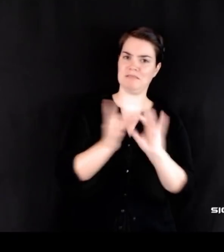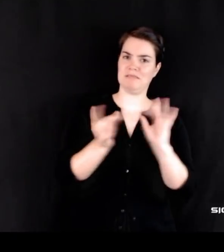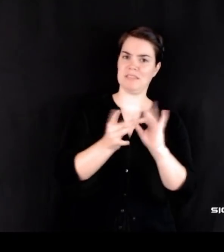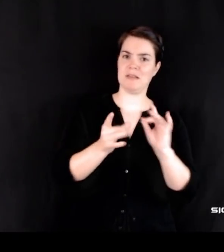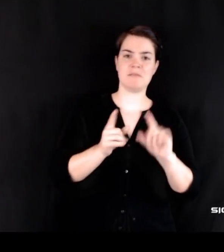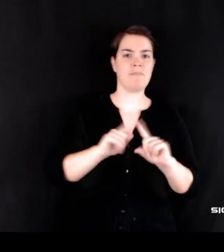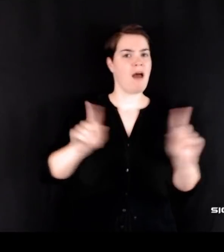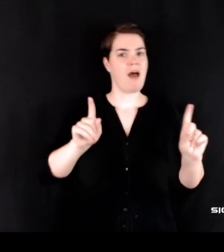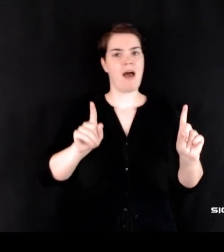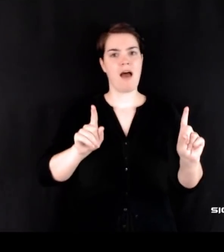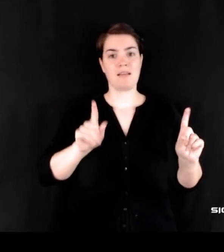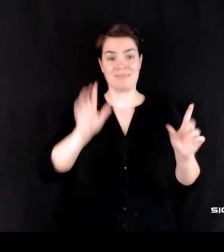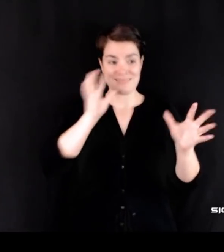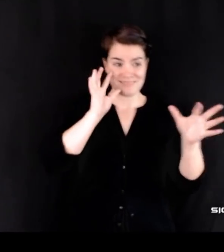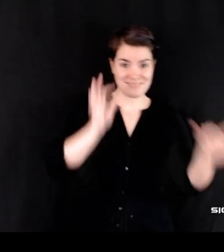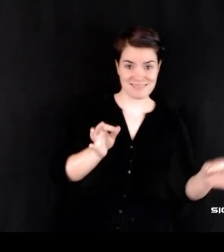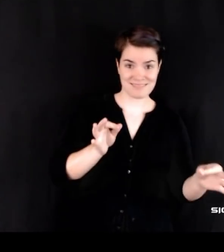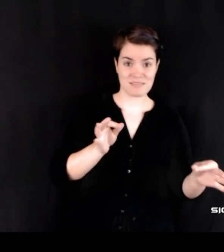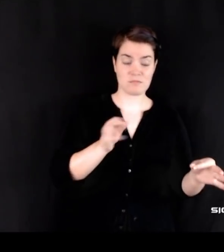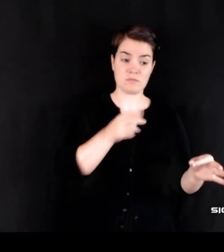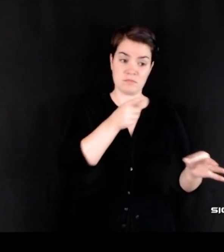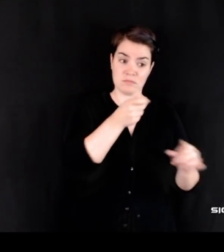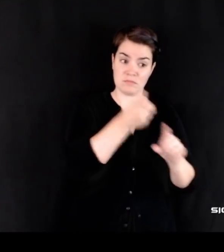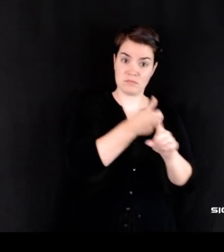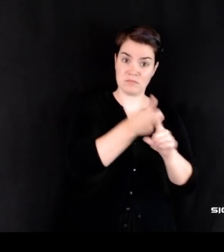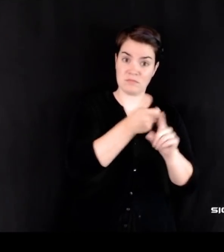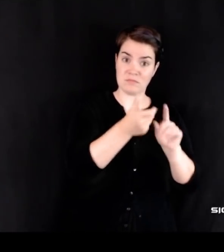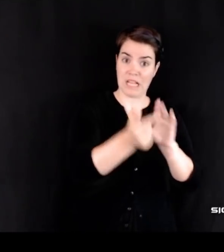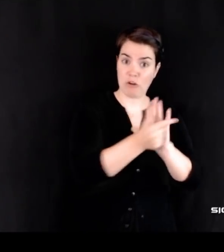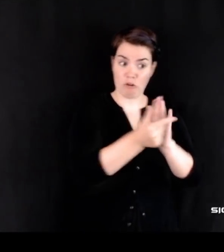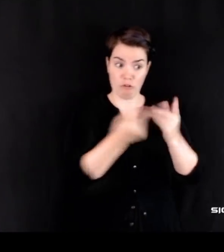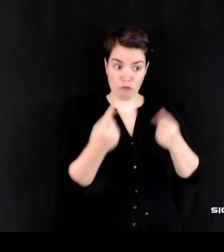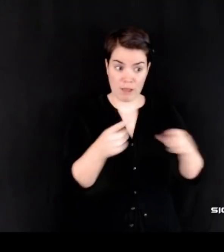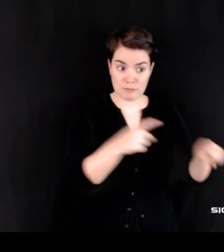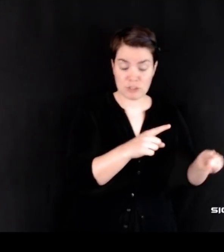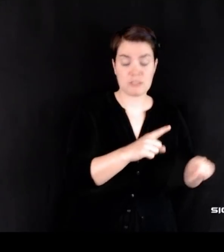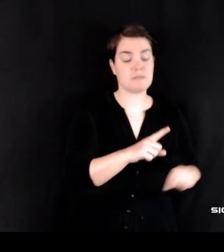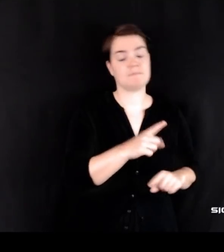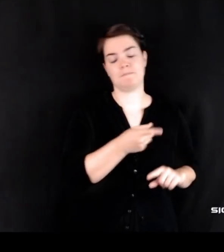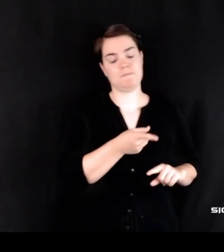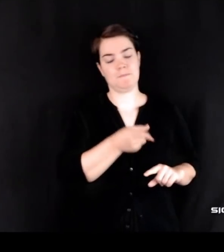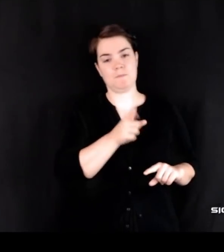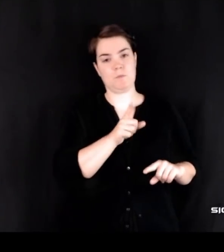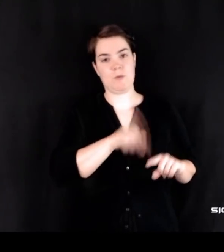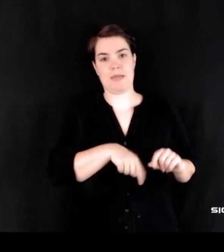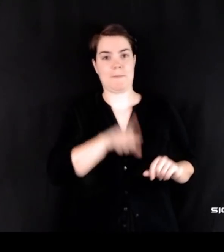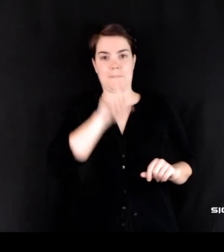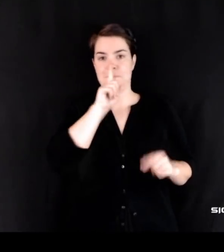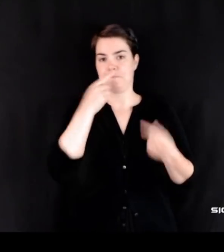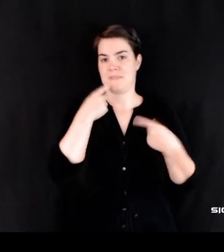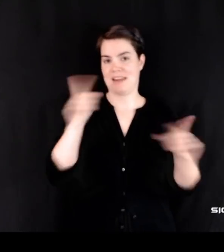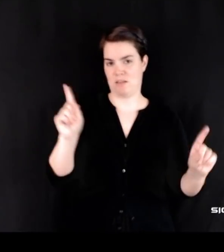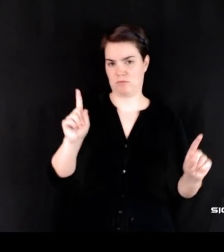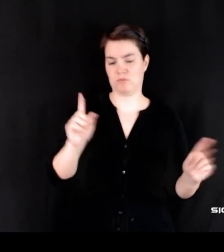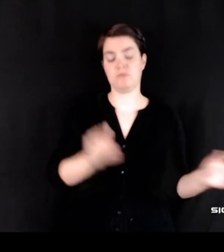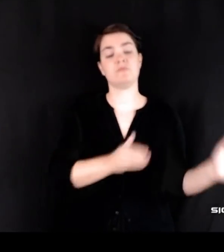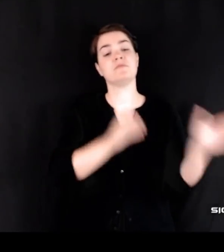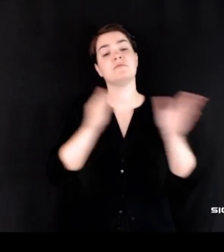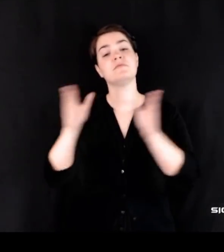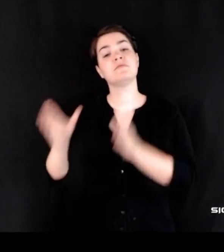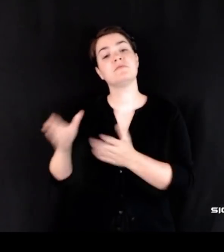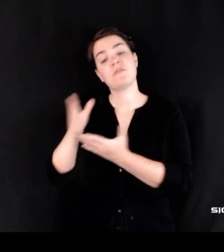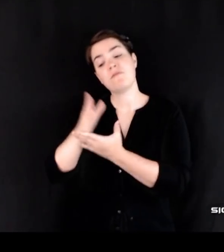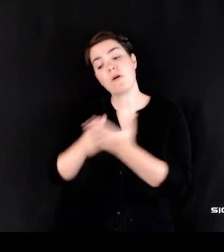not, however, make a determination as to whether the president did commit a crime. The introduction to the Volume 2 of our